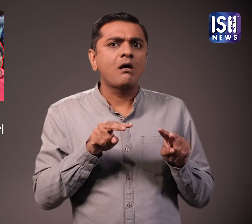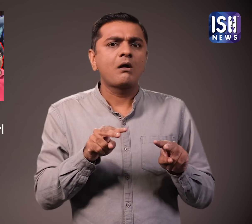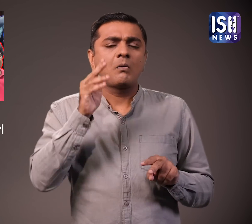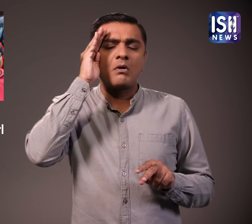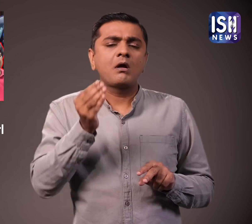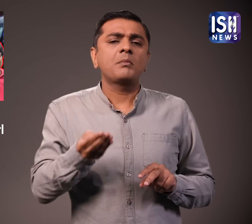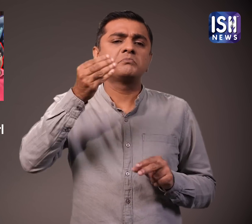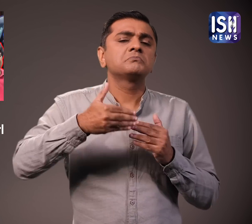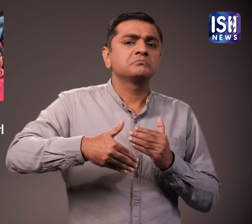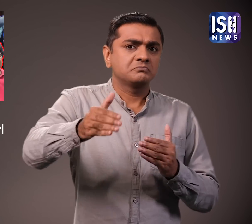Let's wait for further updates.